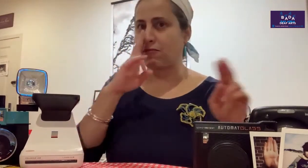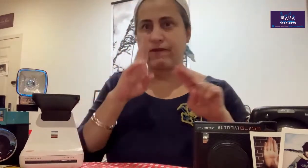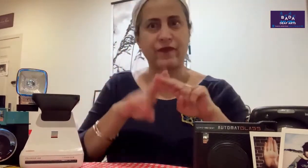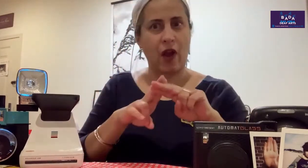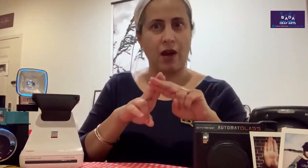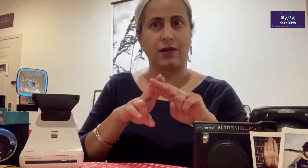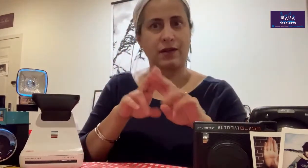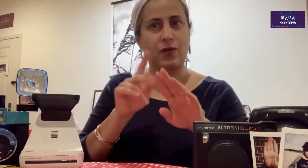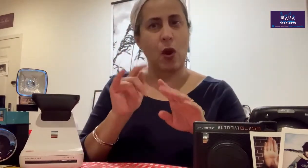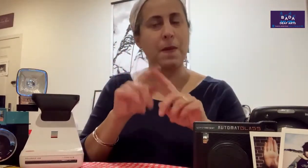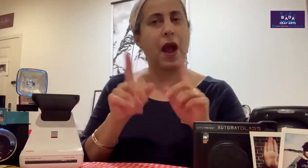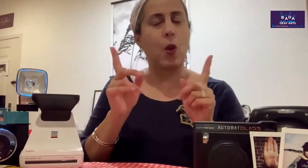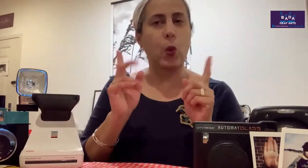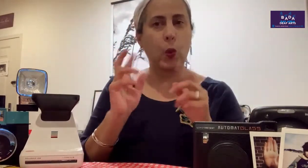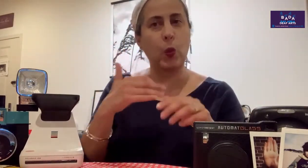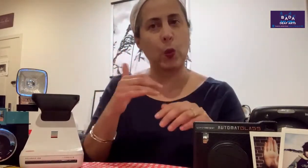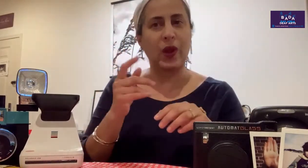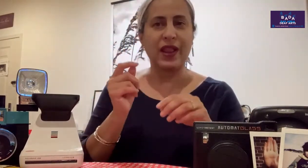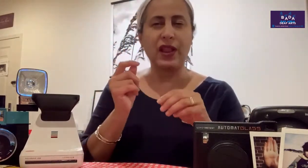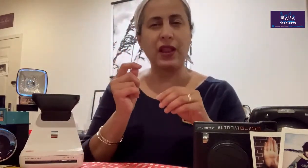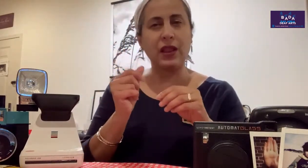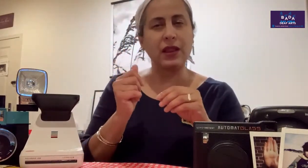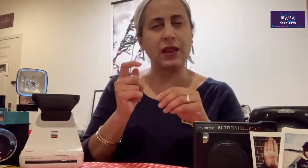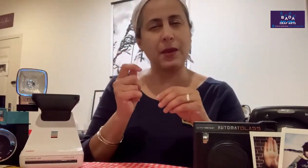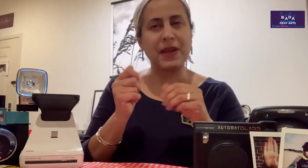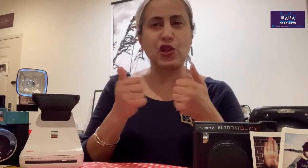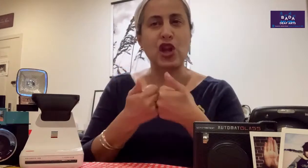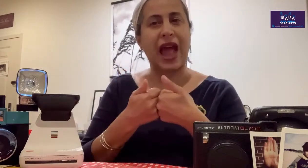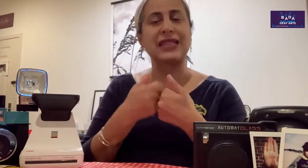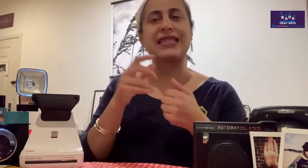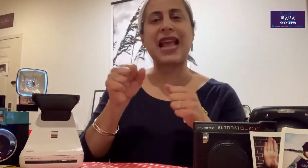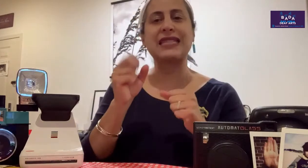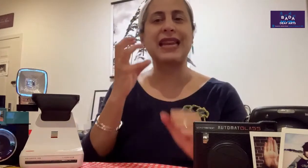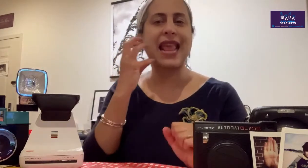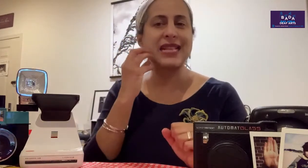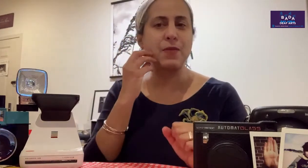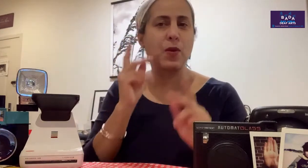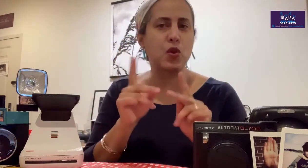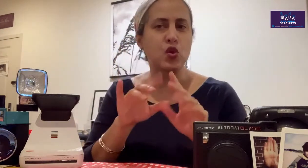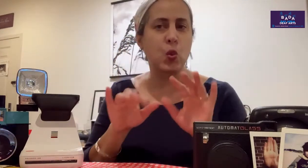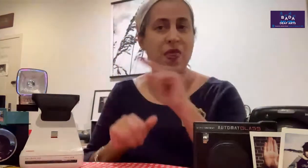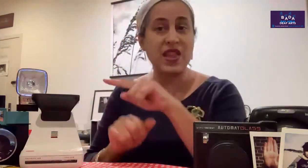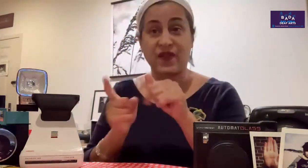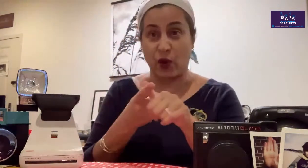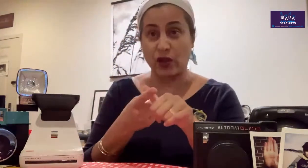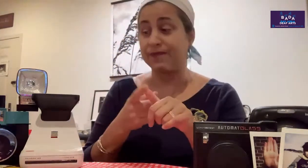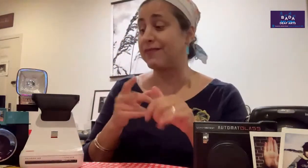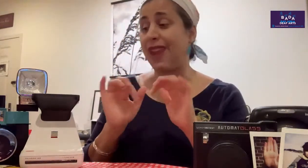Now with this camera to my right, it's a little bit of a challenge for the novice photographer.